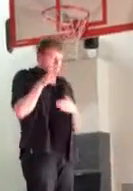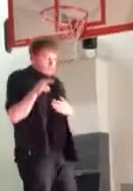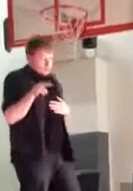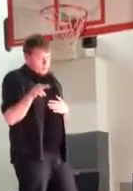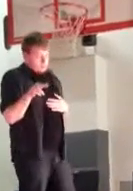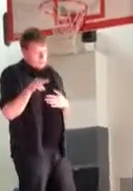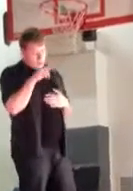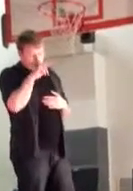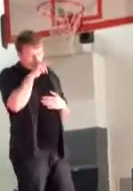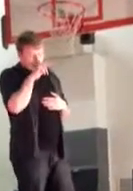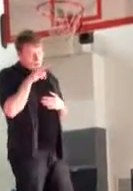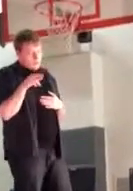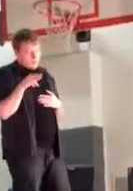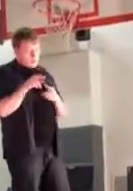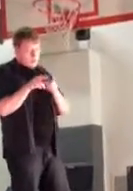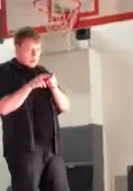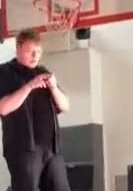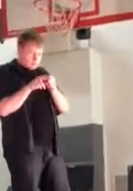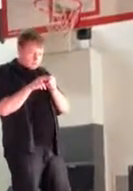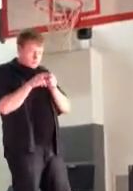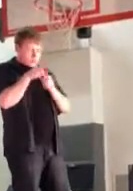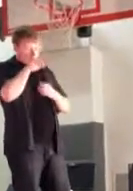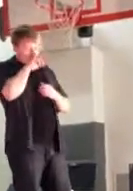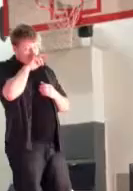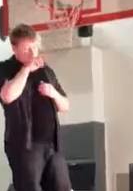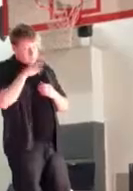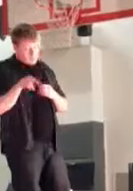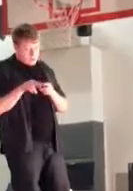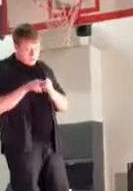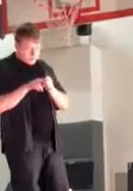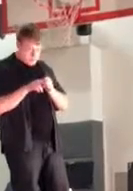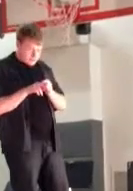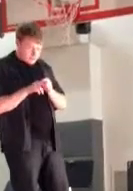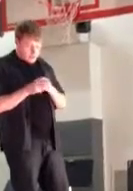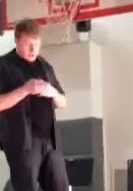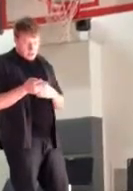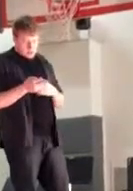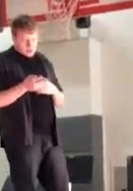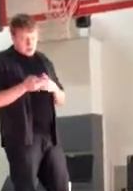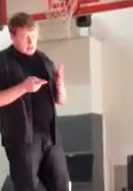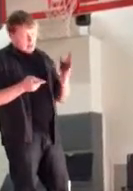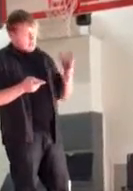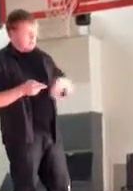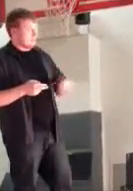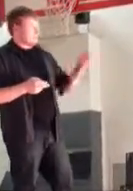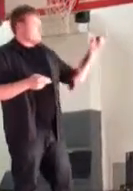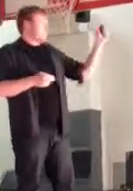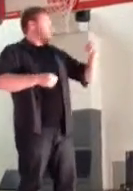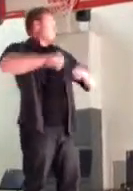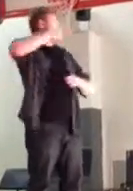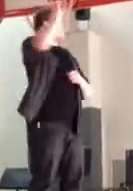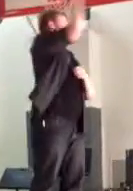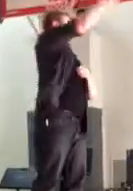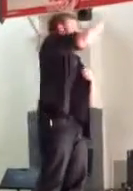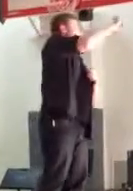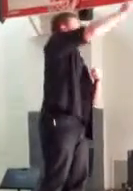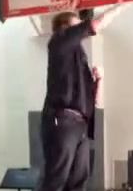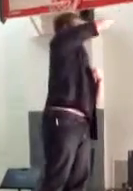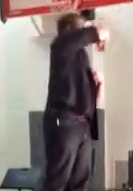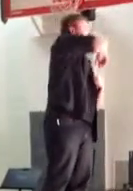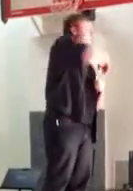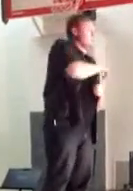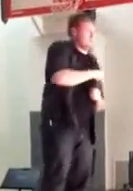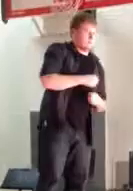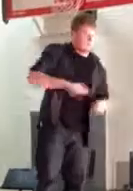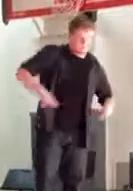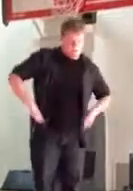And Cuban just keeps on smoking the cigar, and as it gets smaller and smaller, he just decides to throw it out